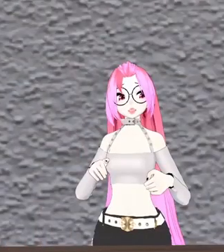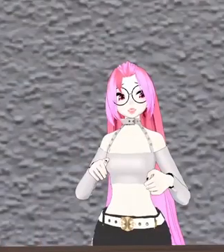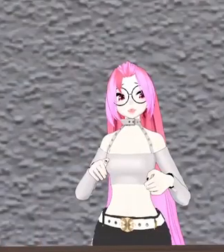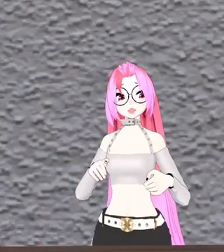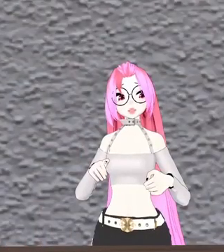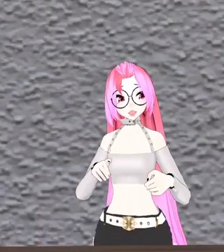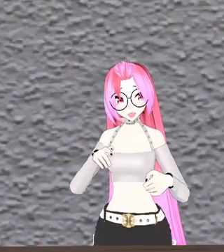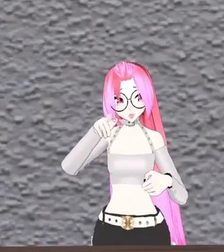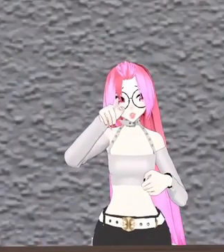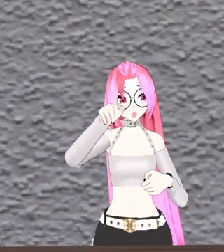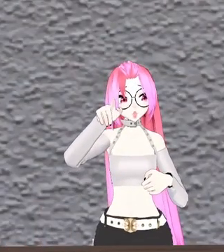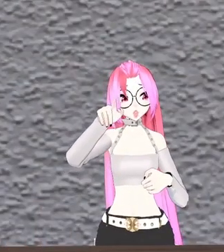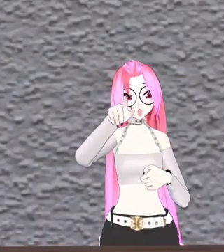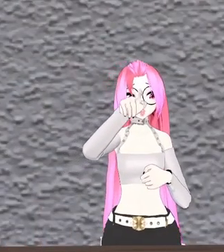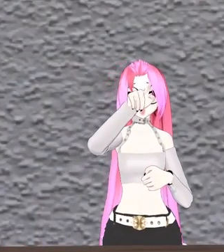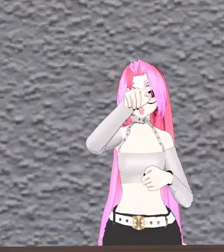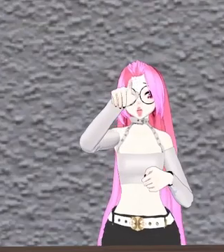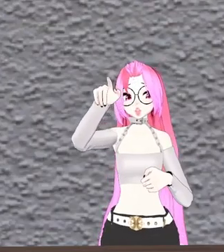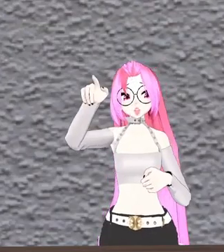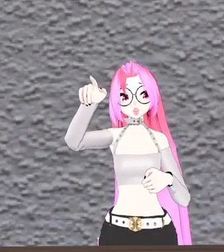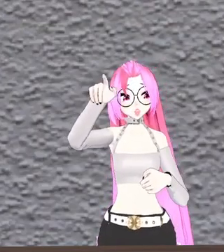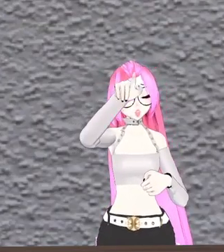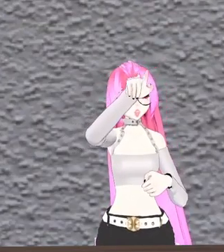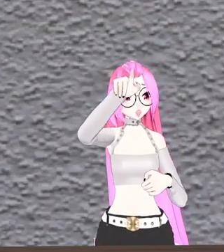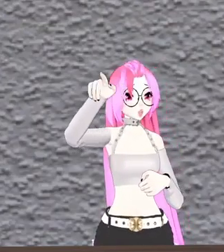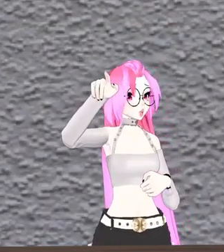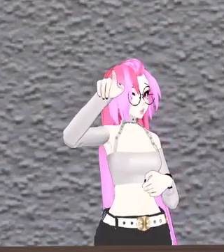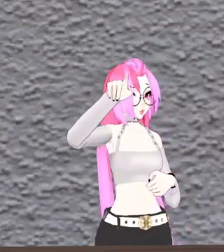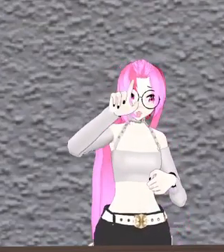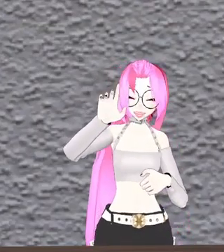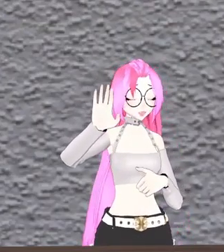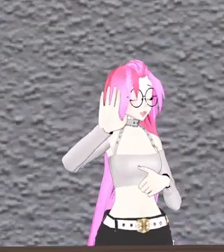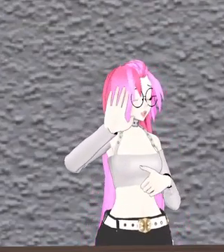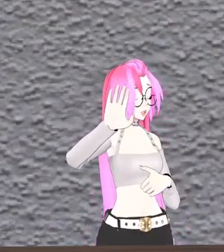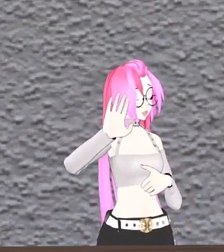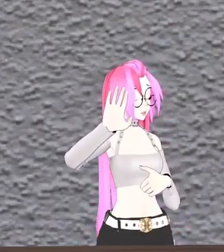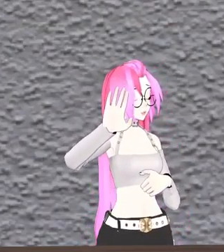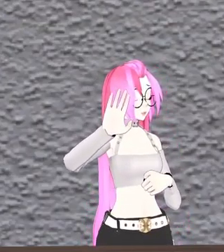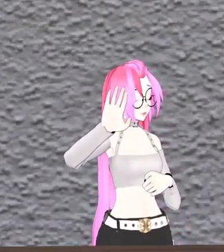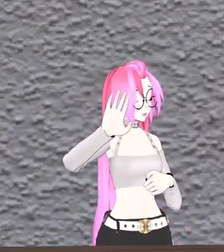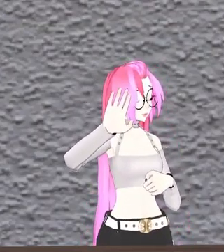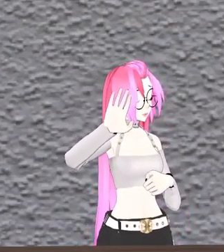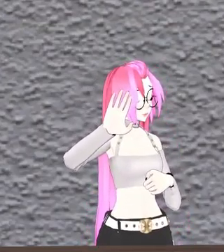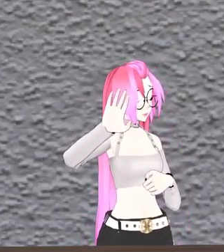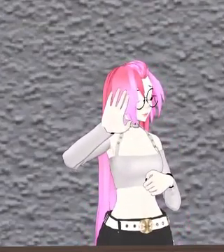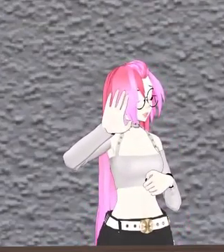face? Your name tag could be seen in the feed. You need to put it back a little bit.